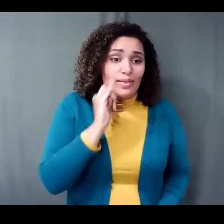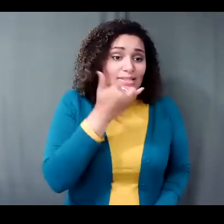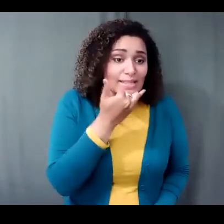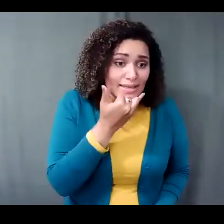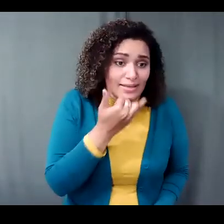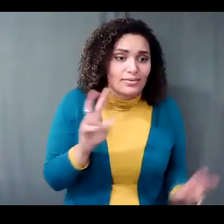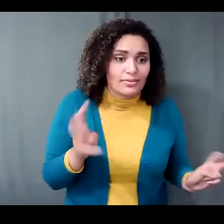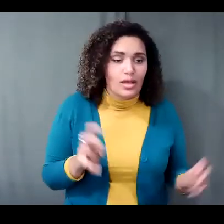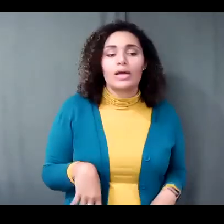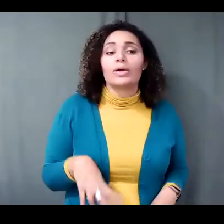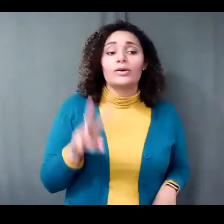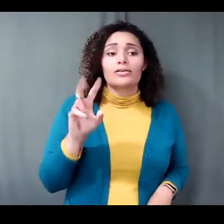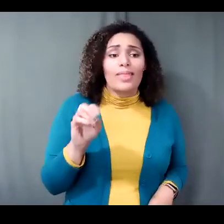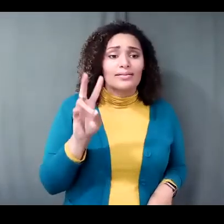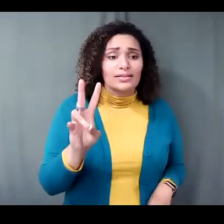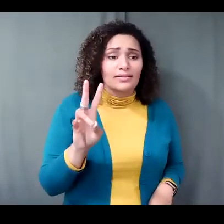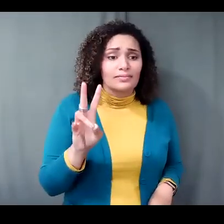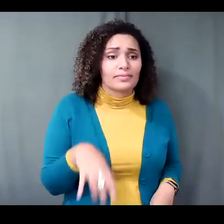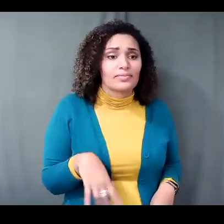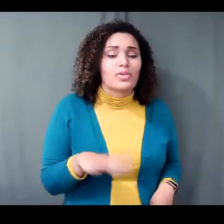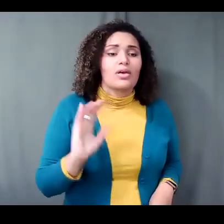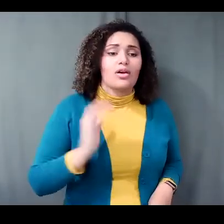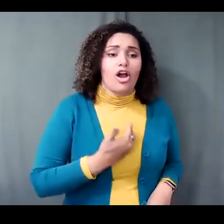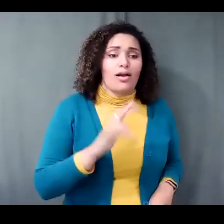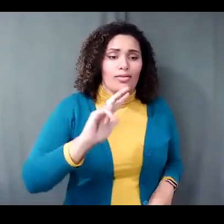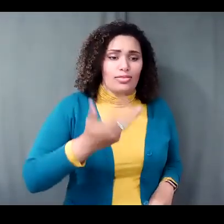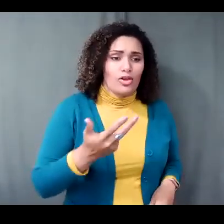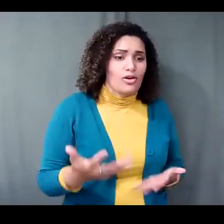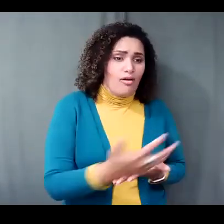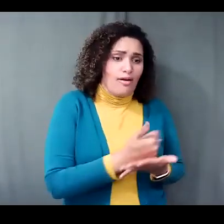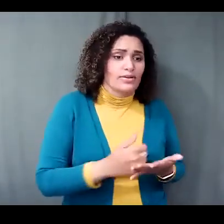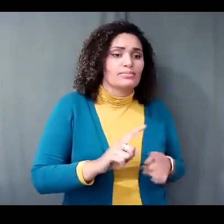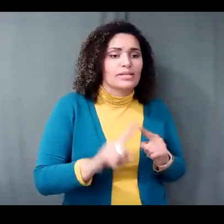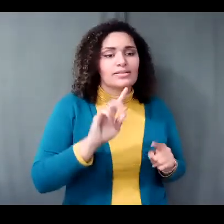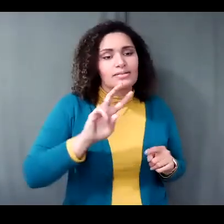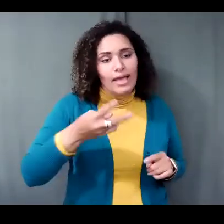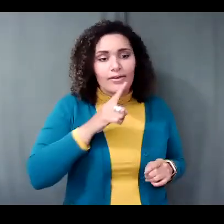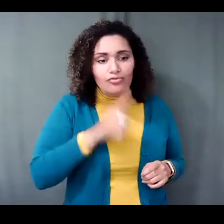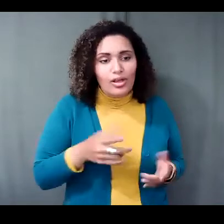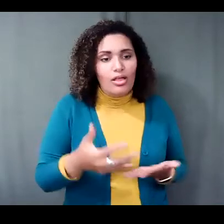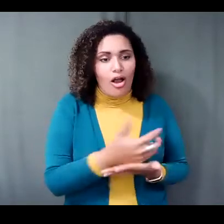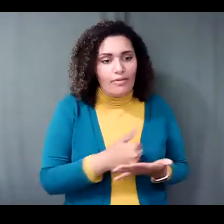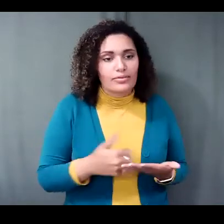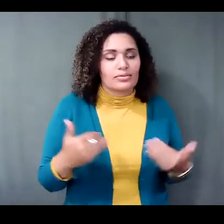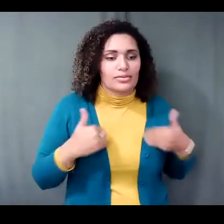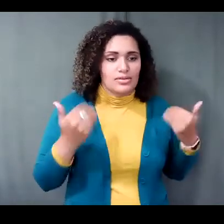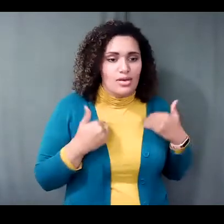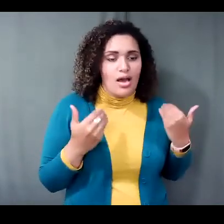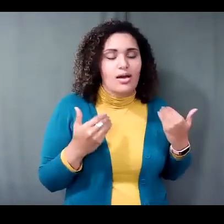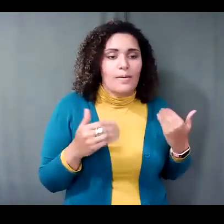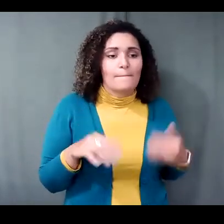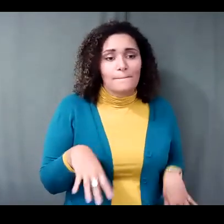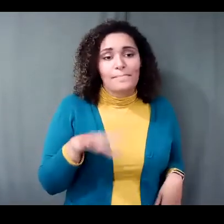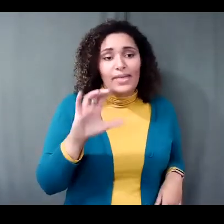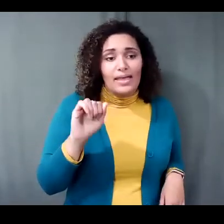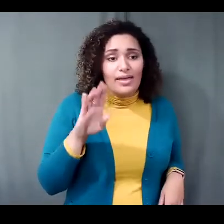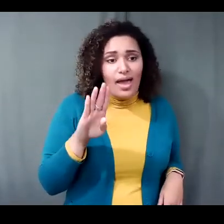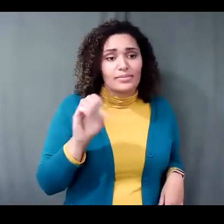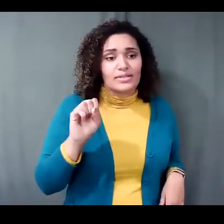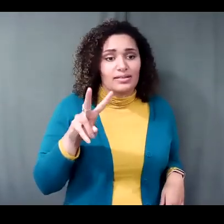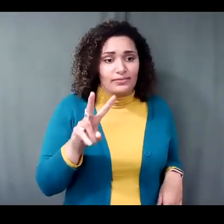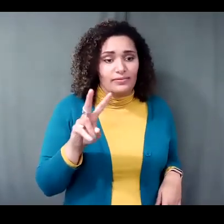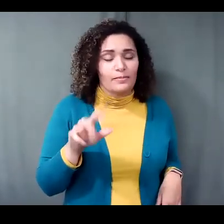We, in 2007, so our 3rd harvest, but our 2nd real harvest, we had some young Cabernet Sauvignon. It was a